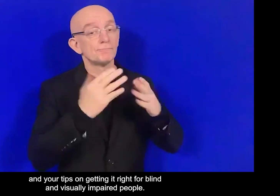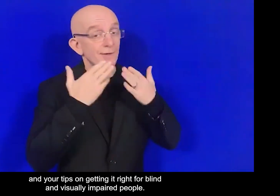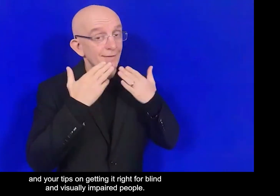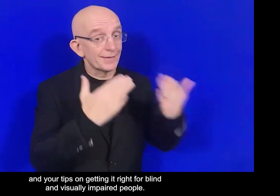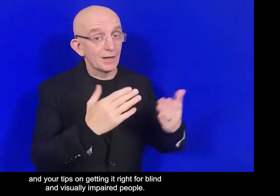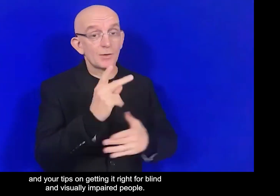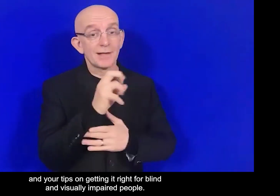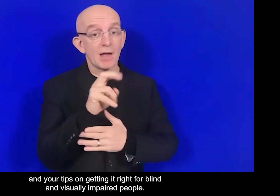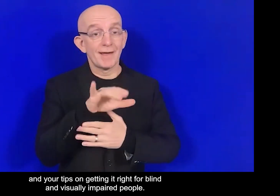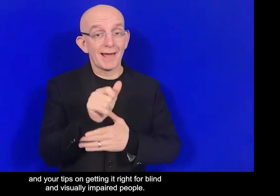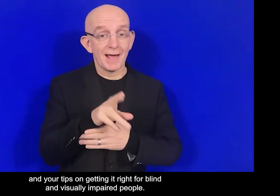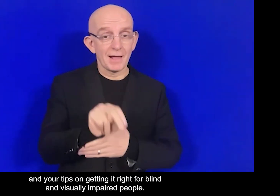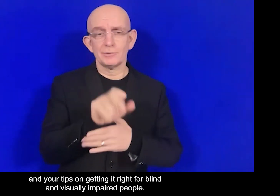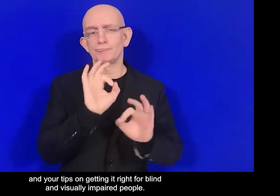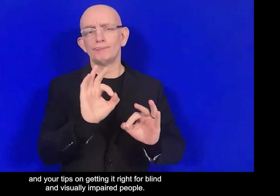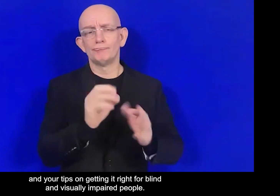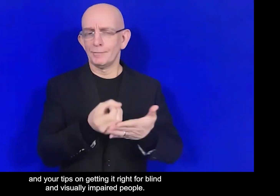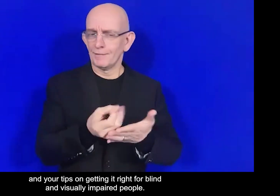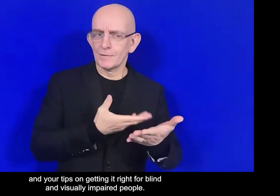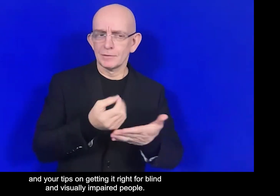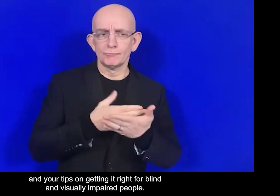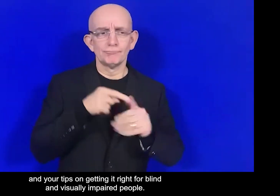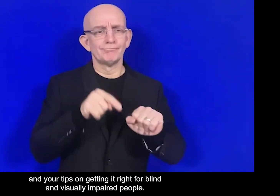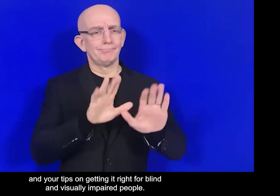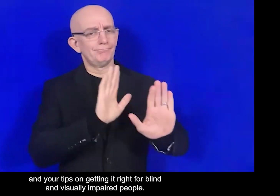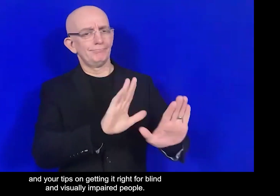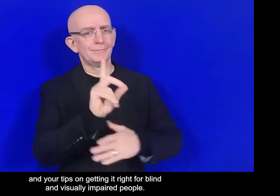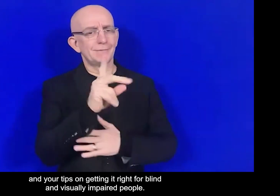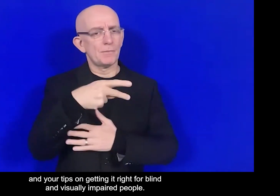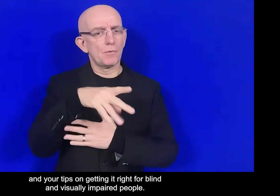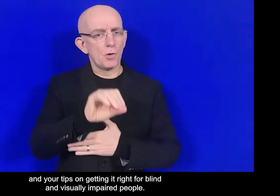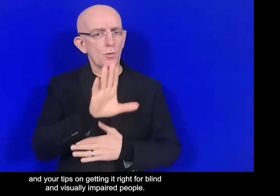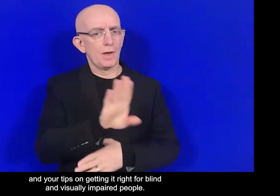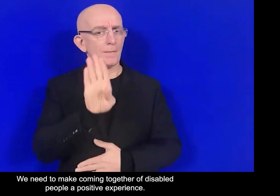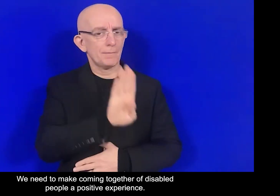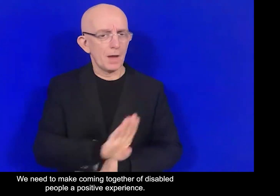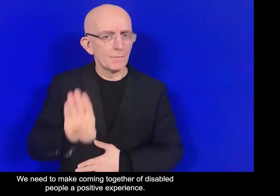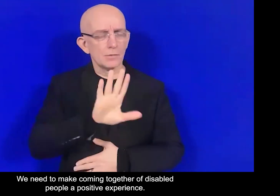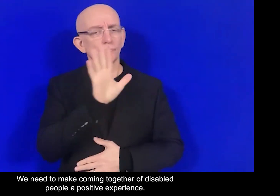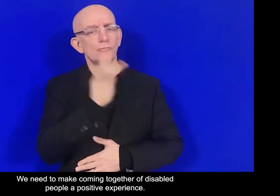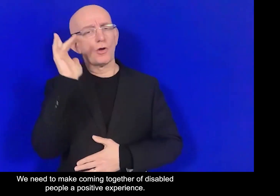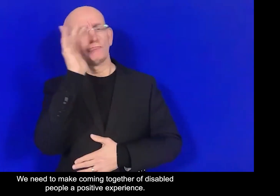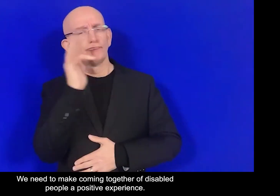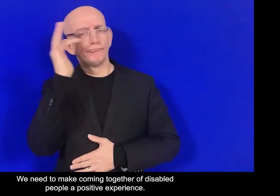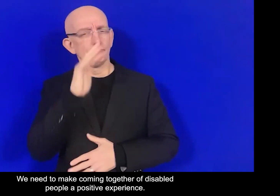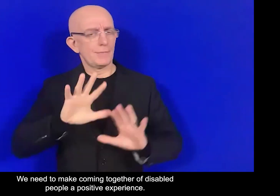tips on getting it right for blind and visually impaired people. We need to